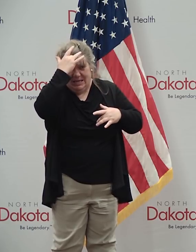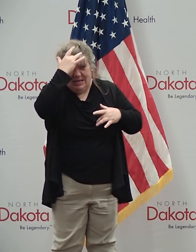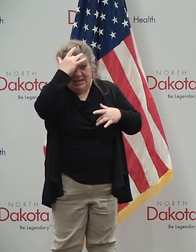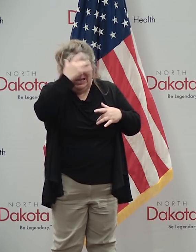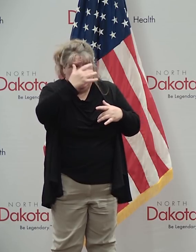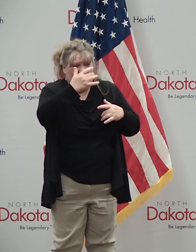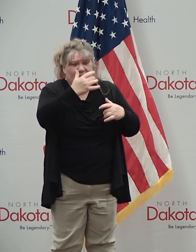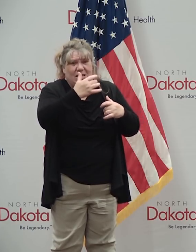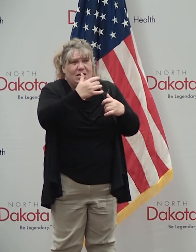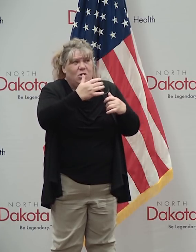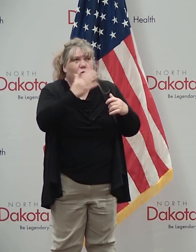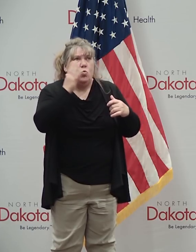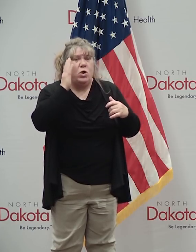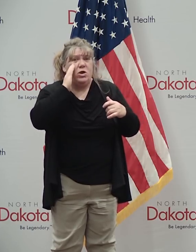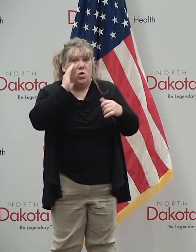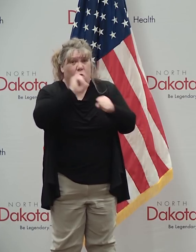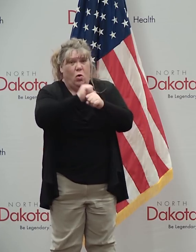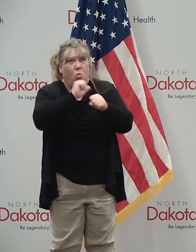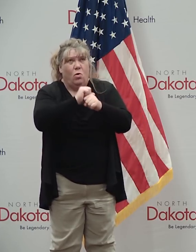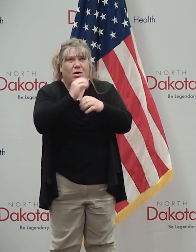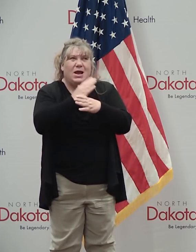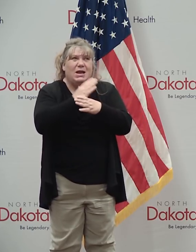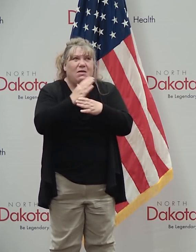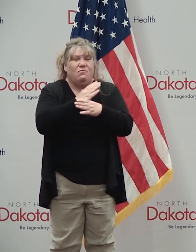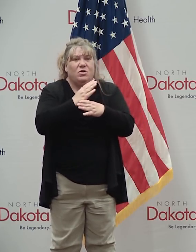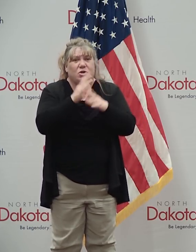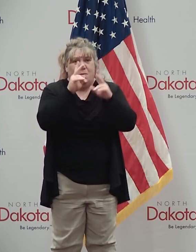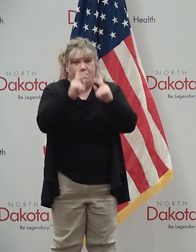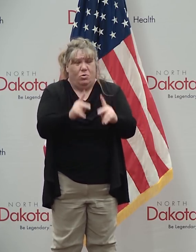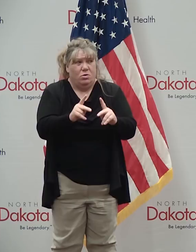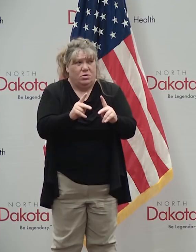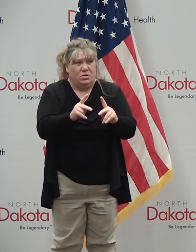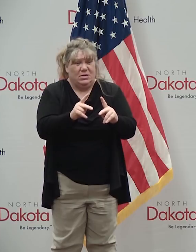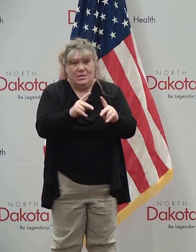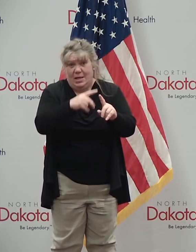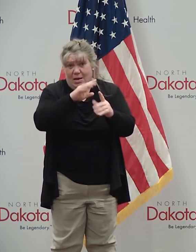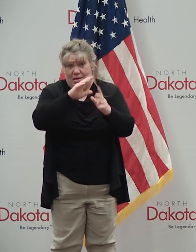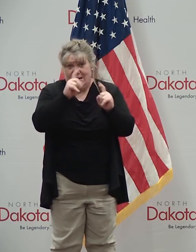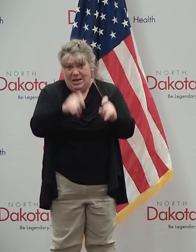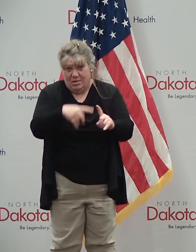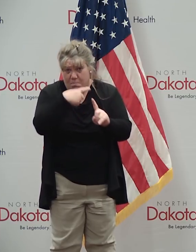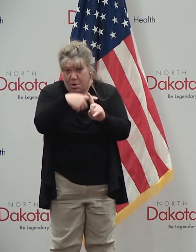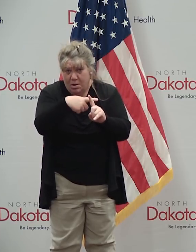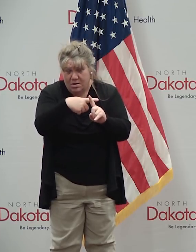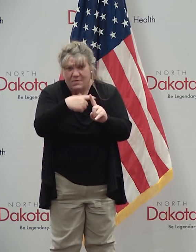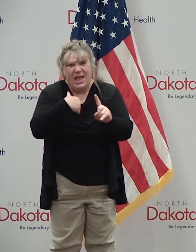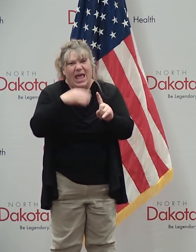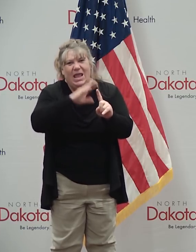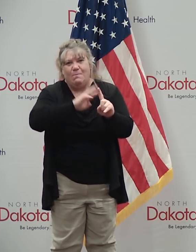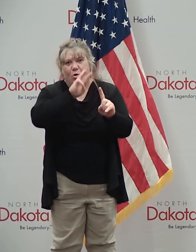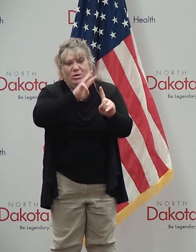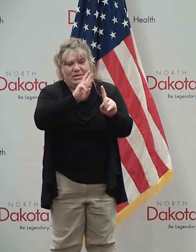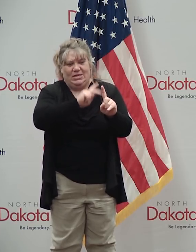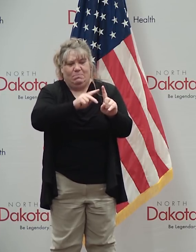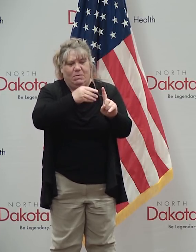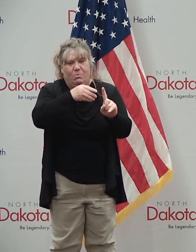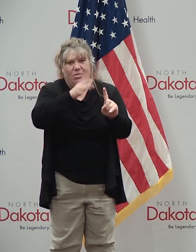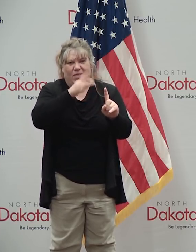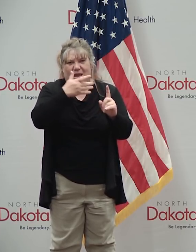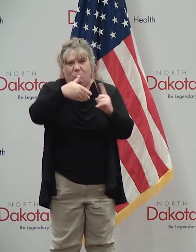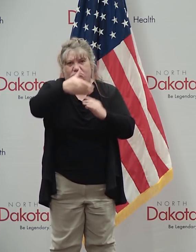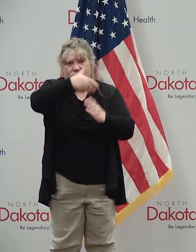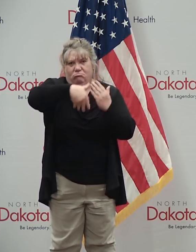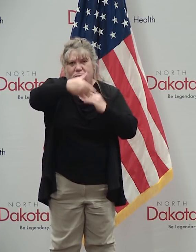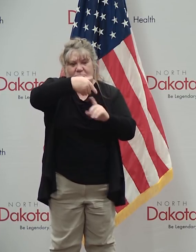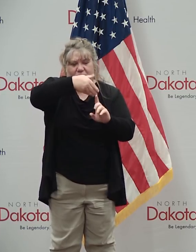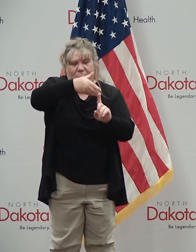the work prior to this, on average, that a person that was positive had about 6 individuals that they would identify